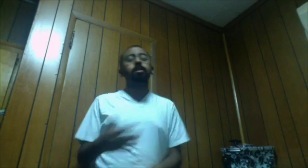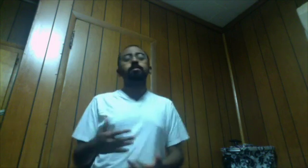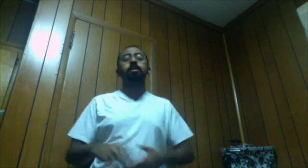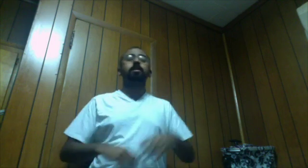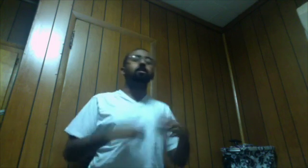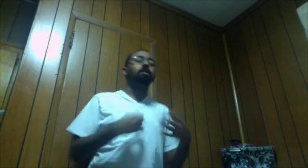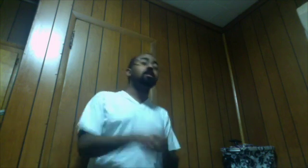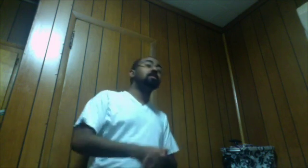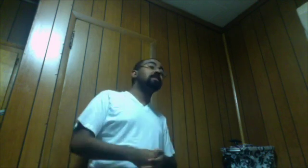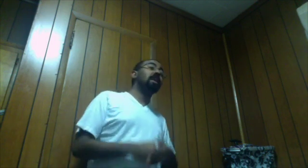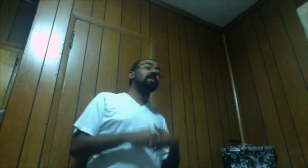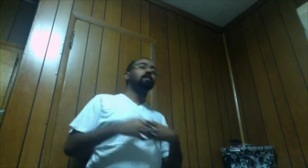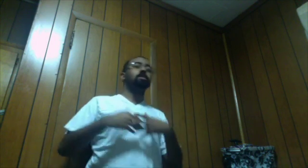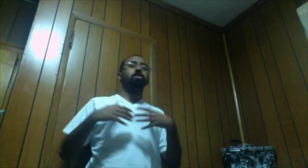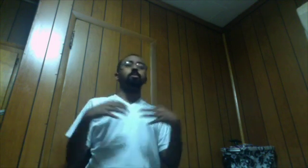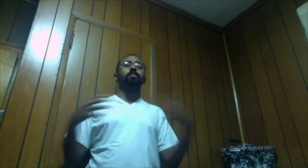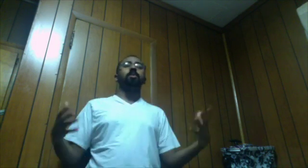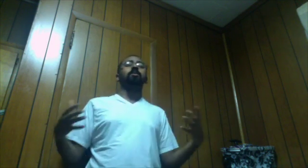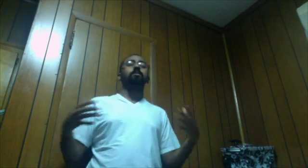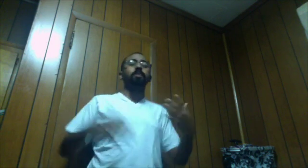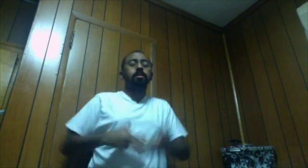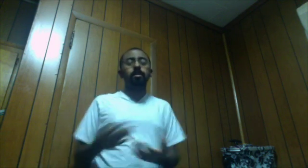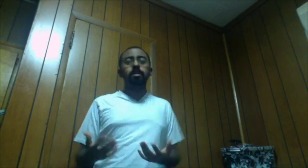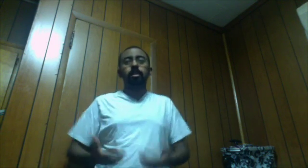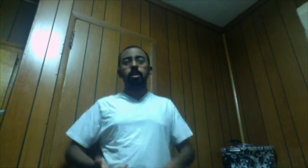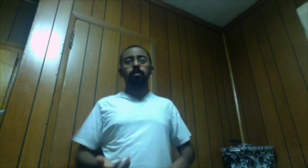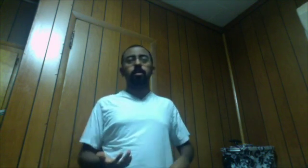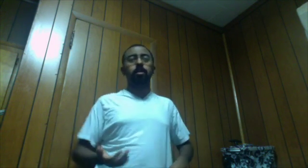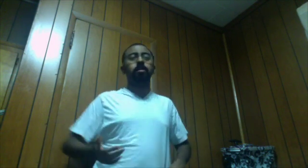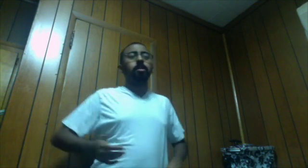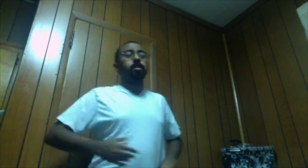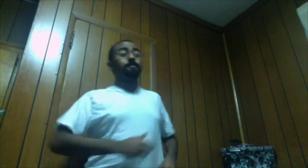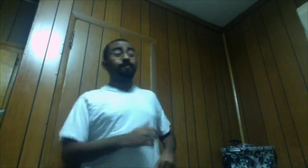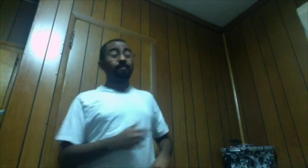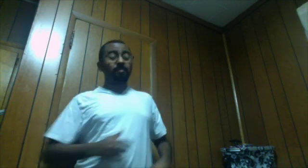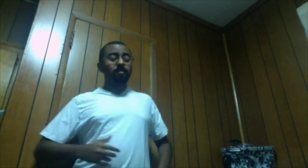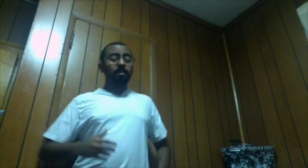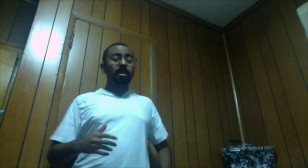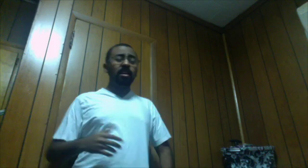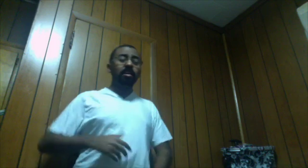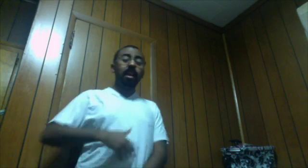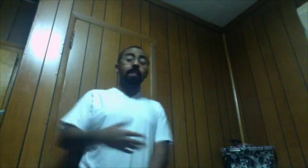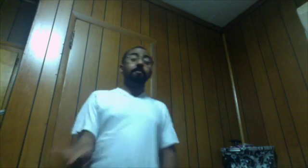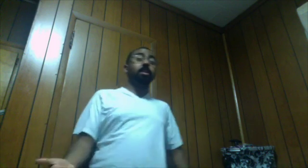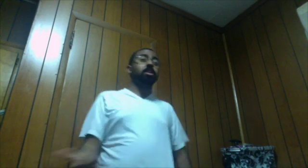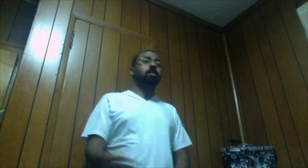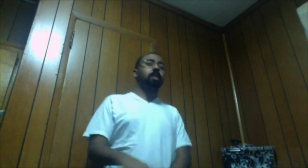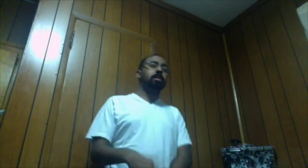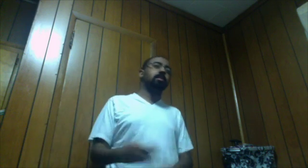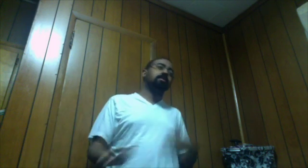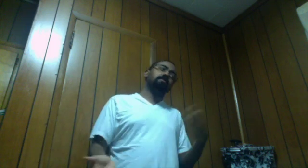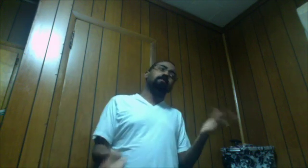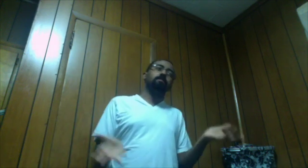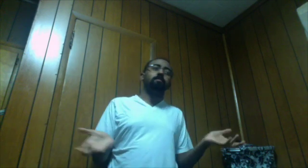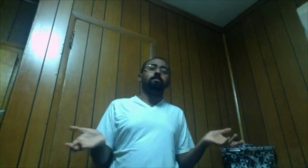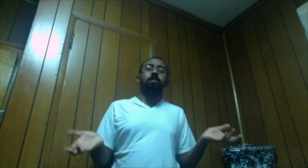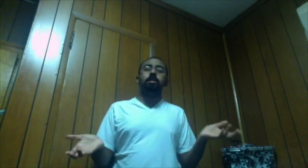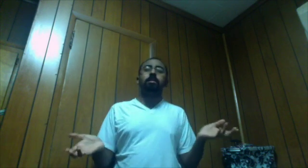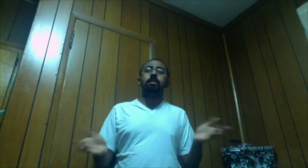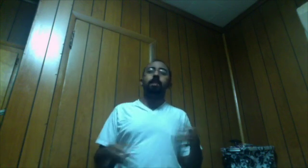me. The art style isn't superb, but it's at least interesting. The animation gets decent. I'm not going to